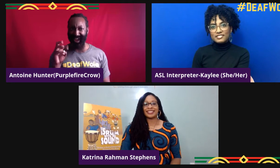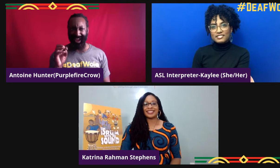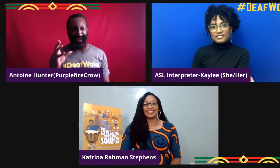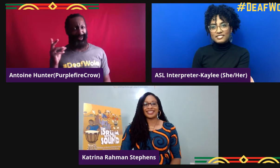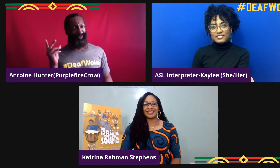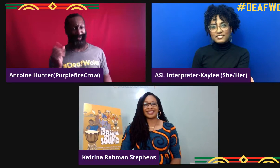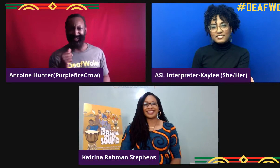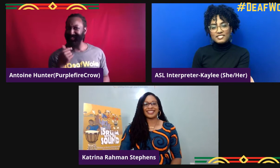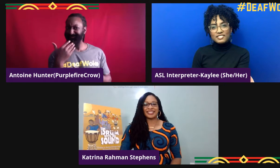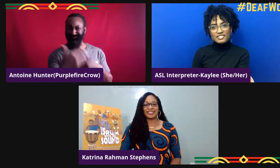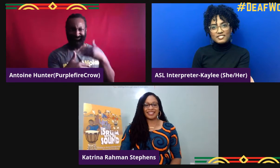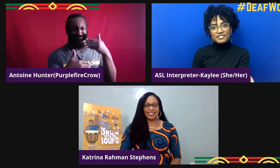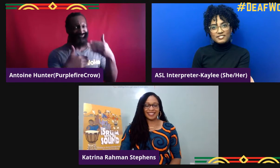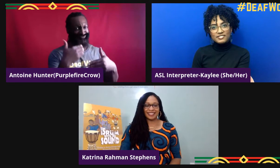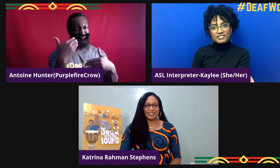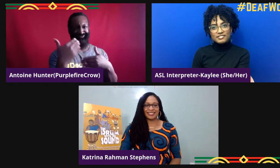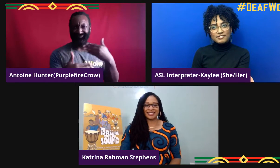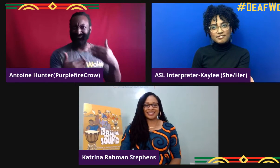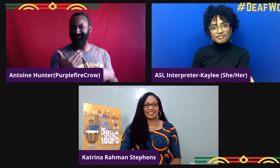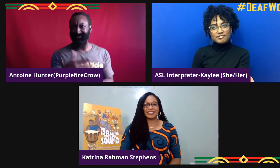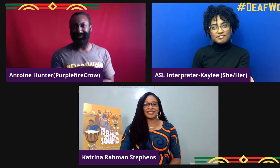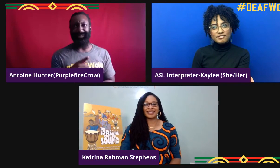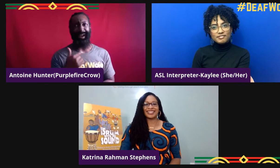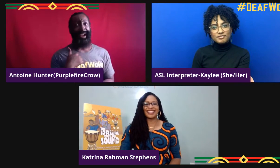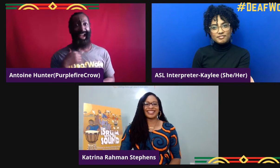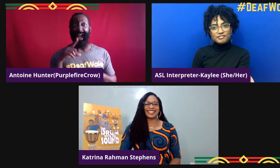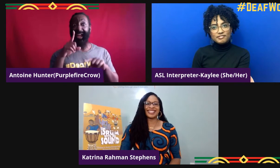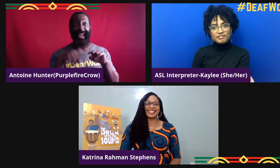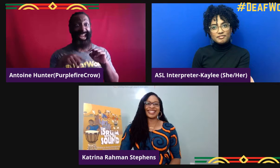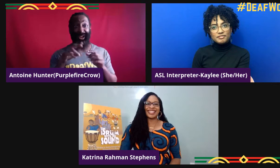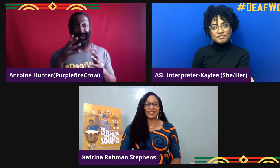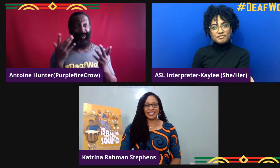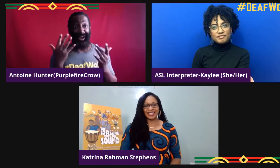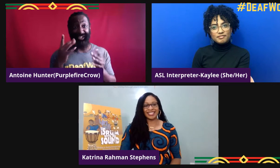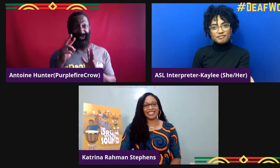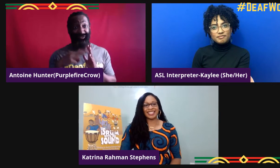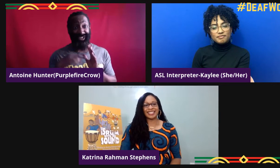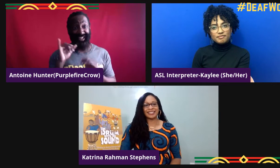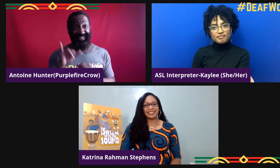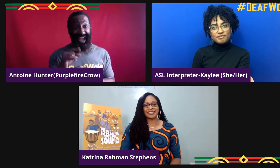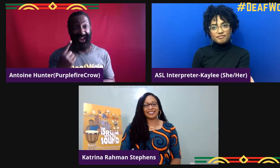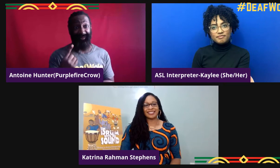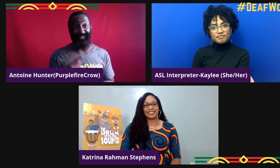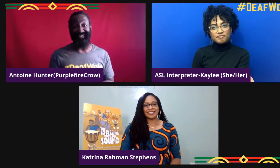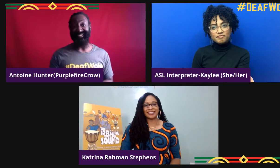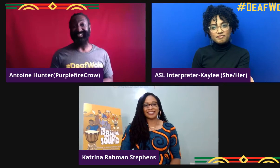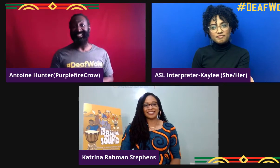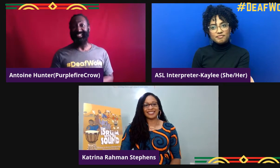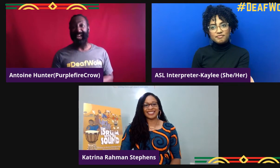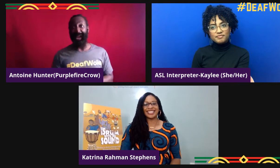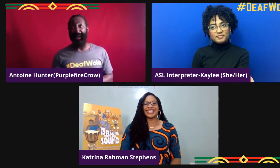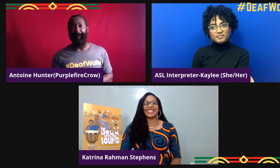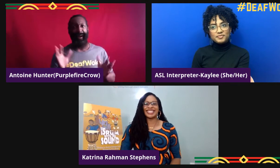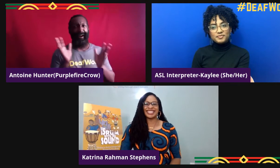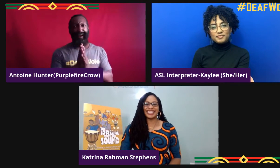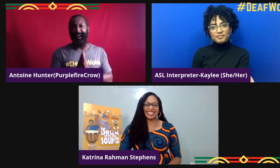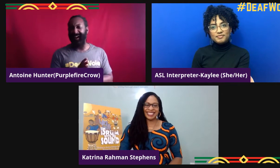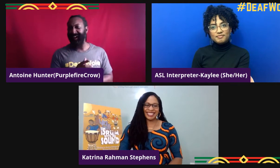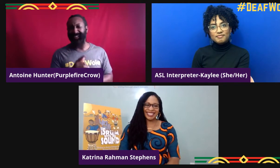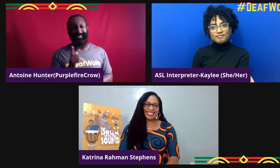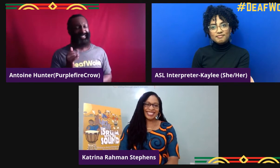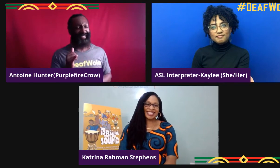Yes. Wow. Okay. You going. You're getting it going. I can't wait to read